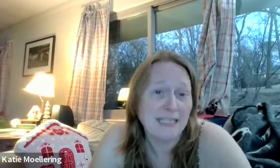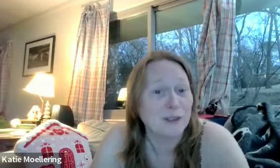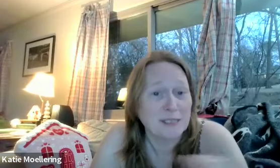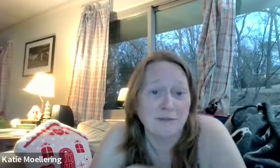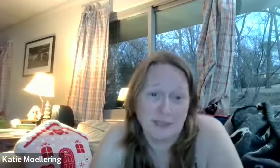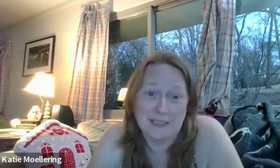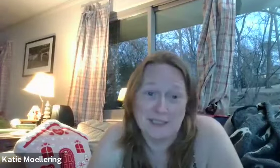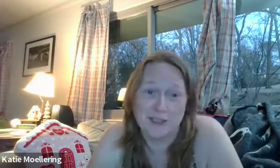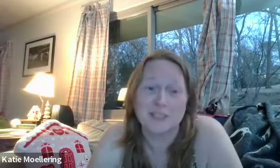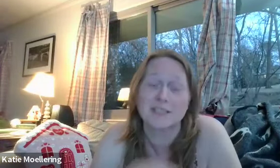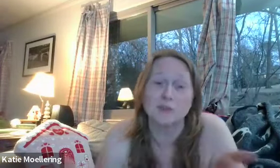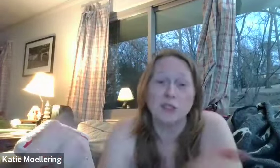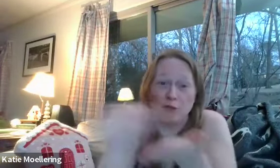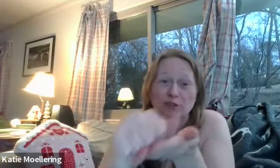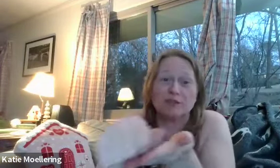in Crestline Village still used the